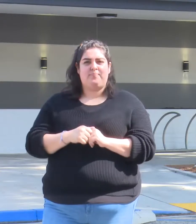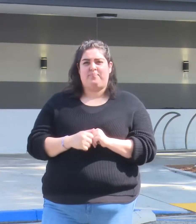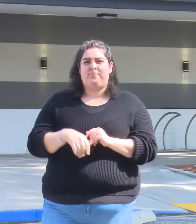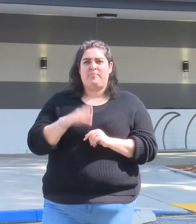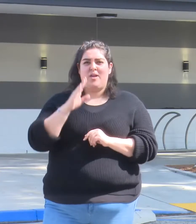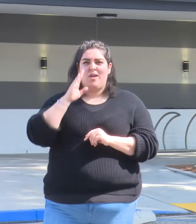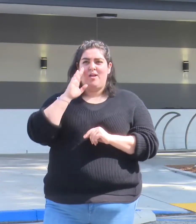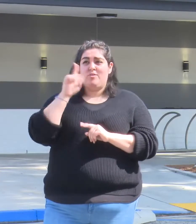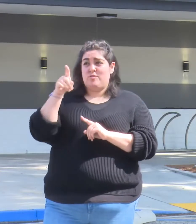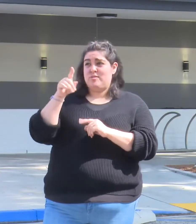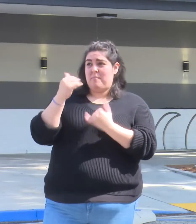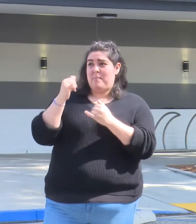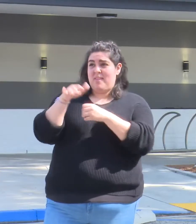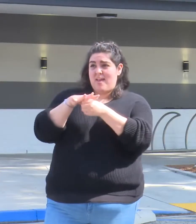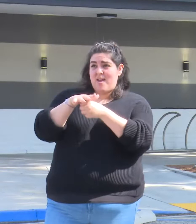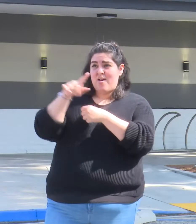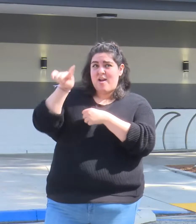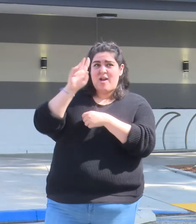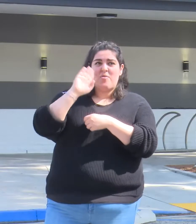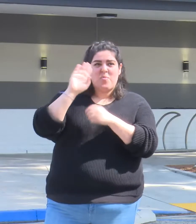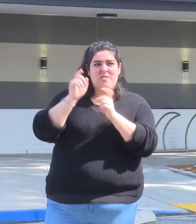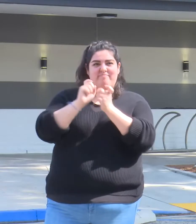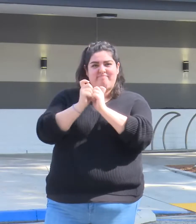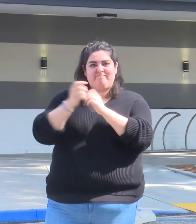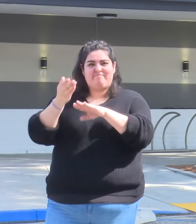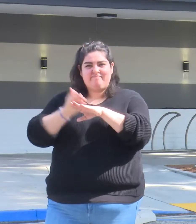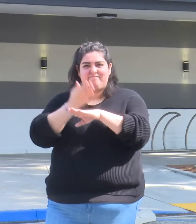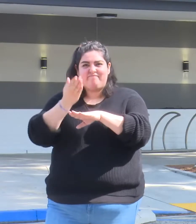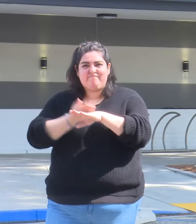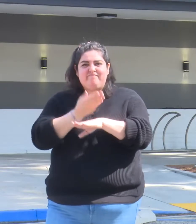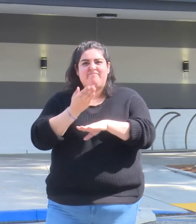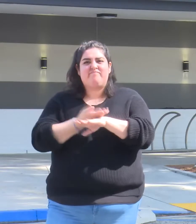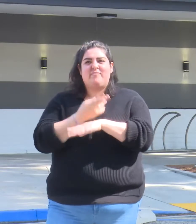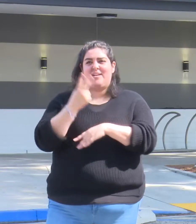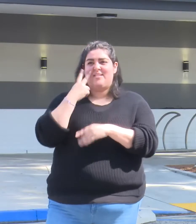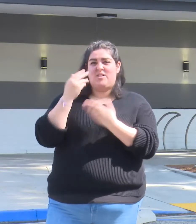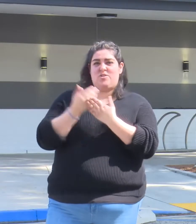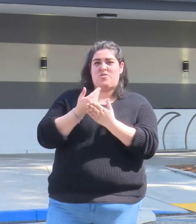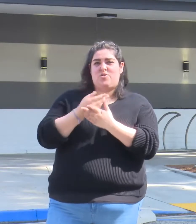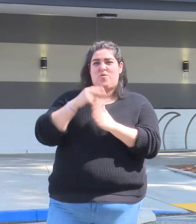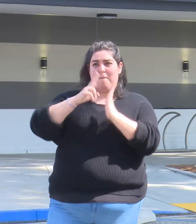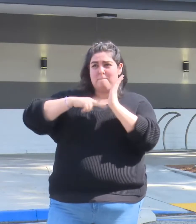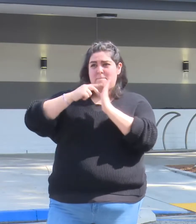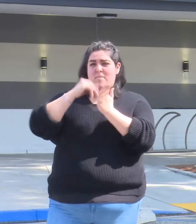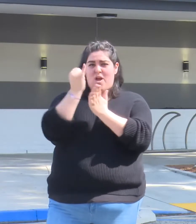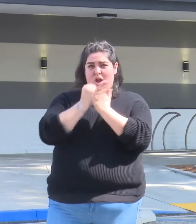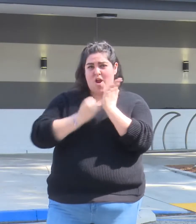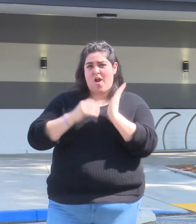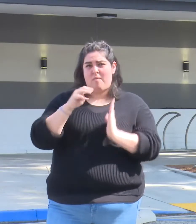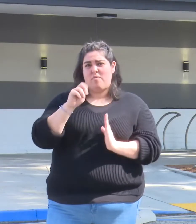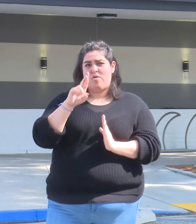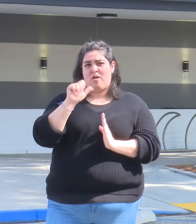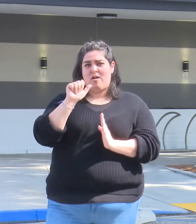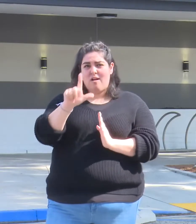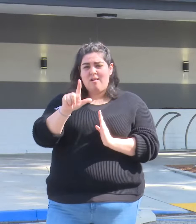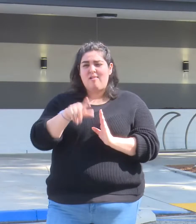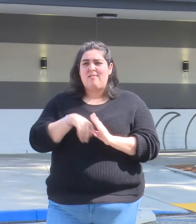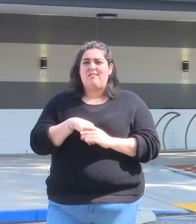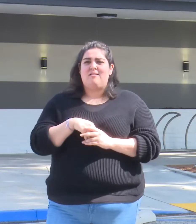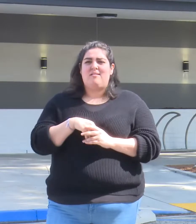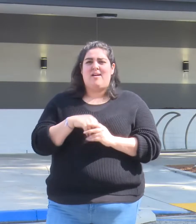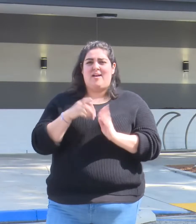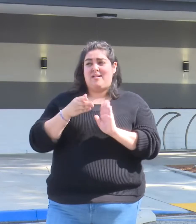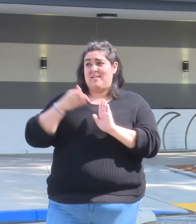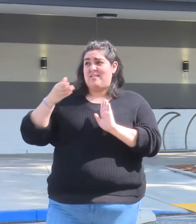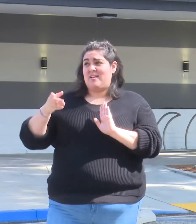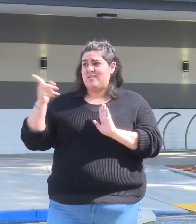that playground. I encourage you to walk around the park and see the new murals, the Uptown Renaissance mural, Uptown Arts and Culture mural, right next door.